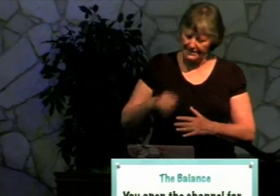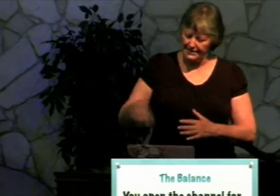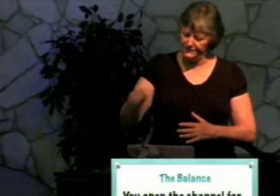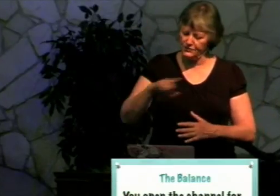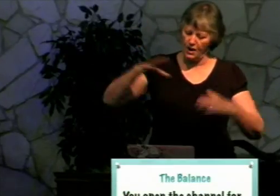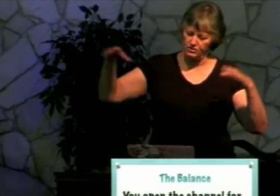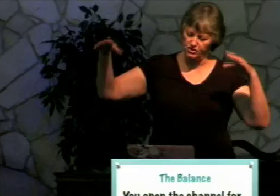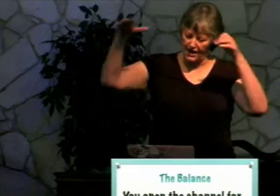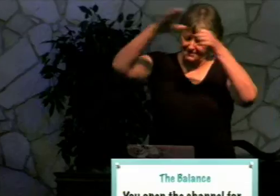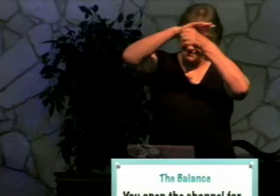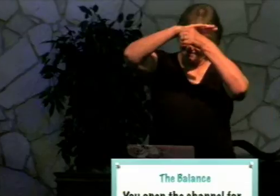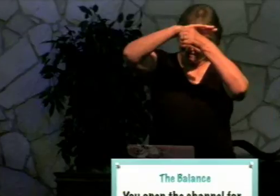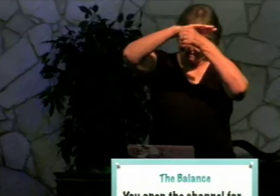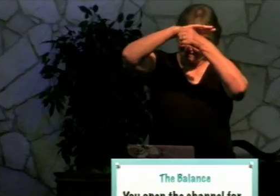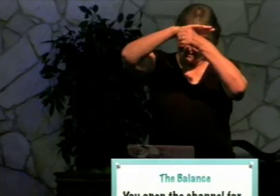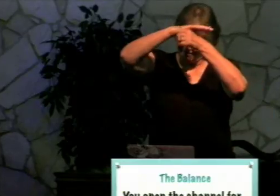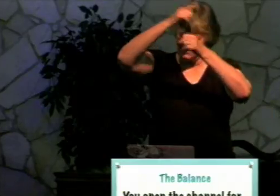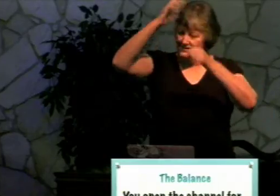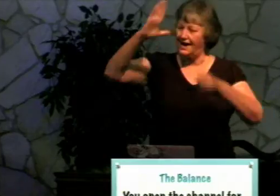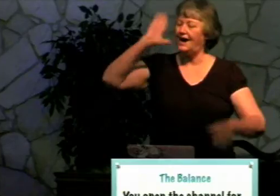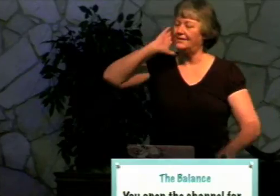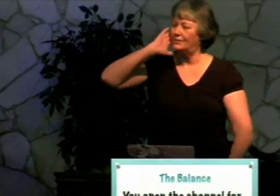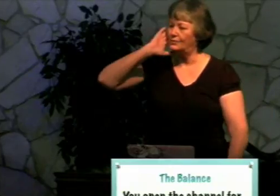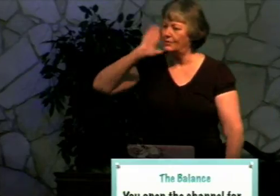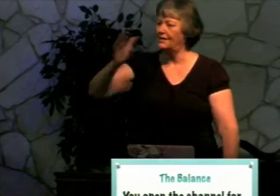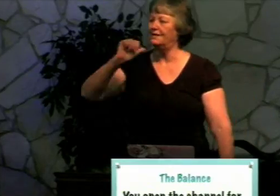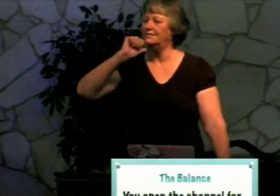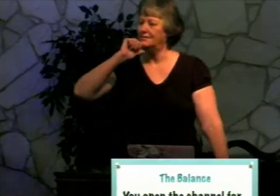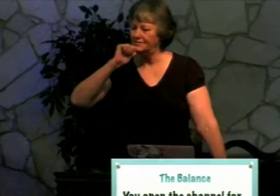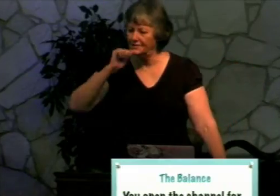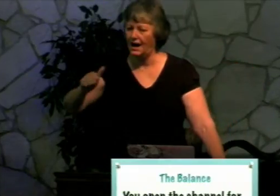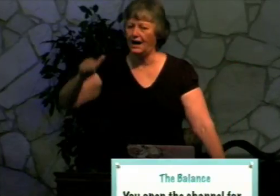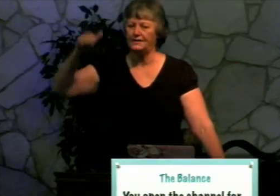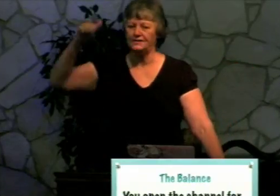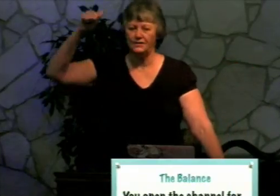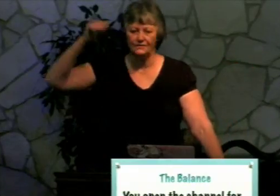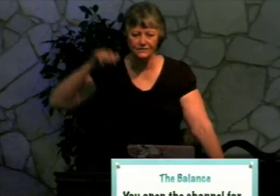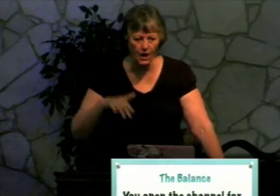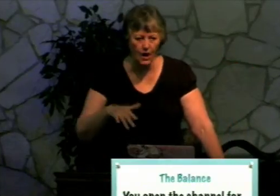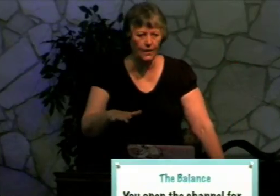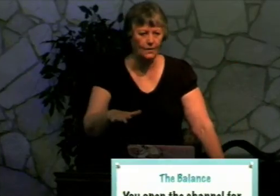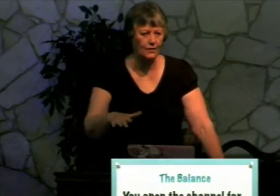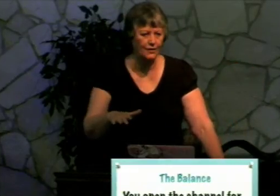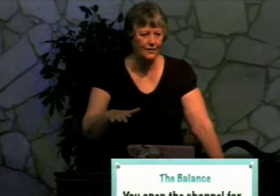If you are shut, God will not flow.